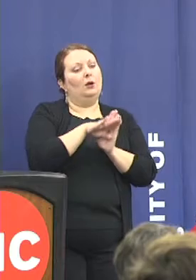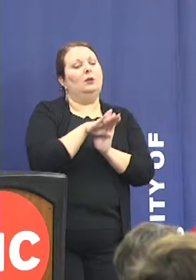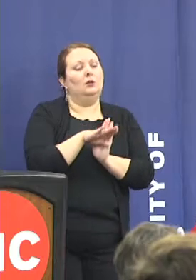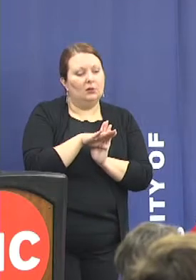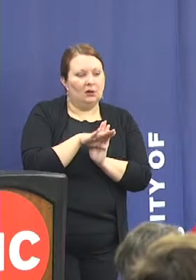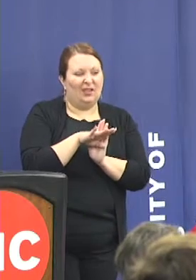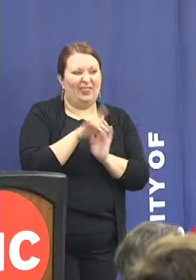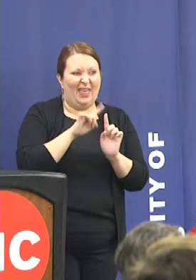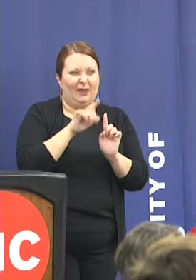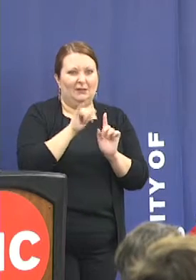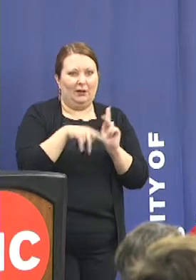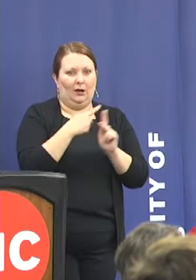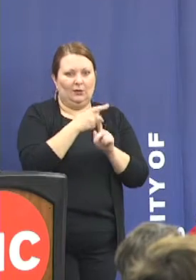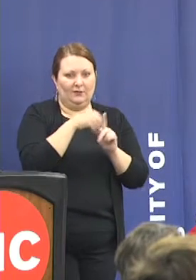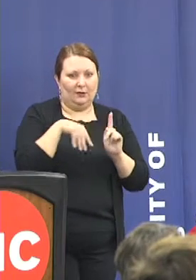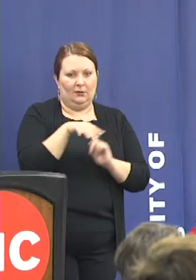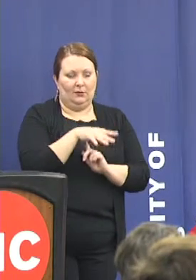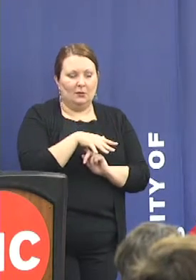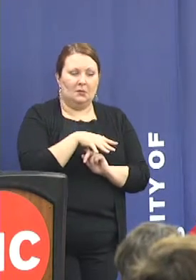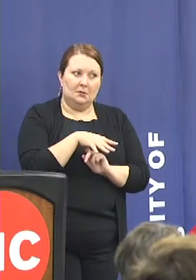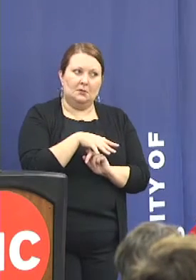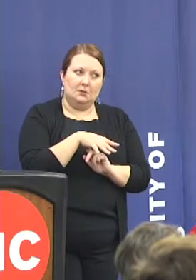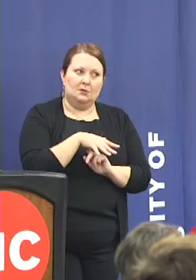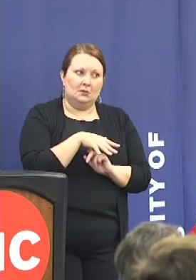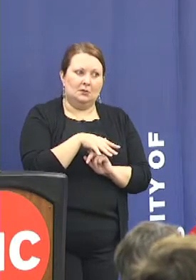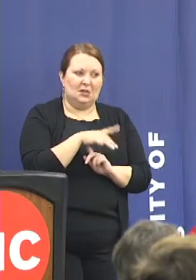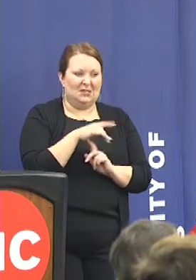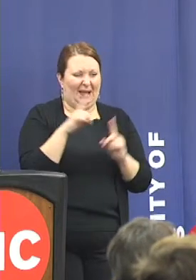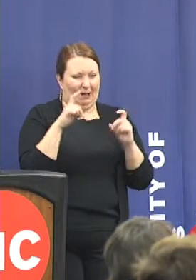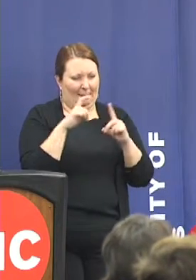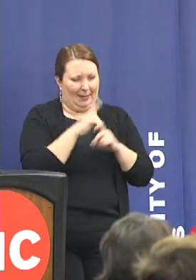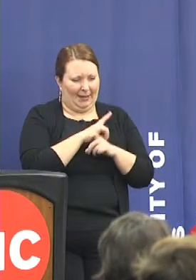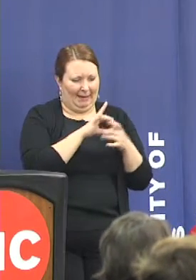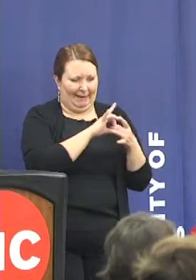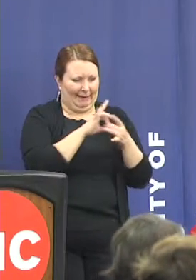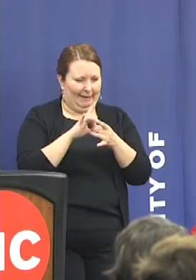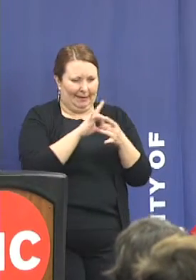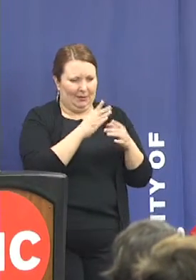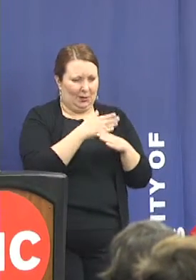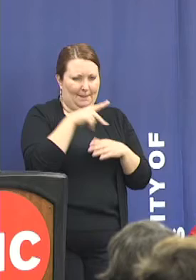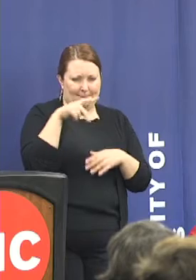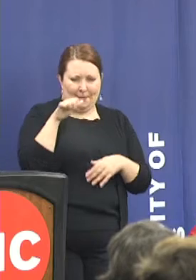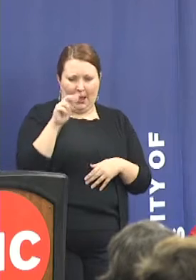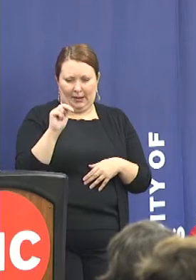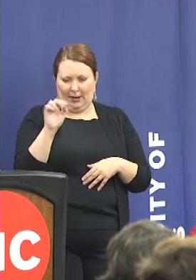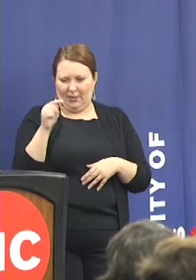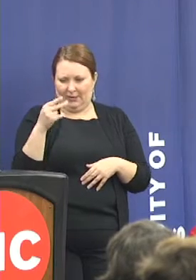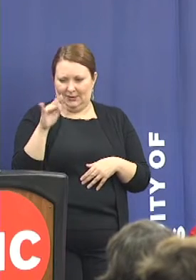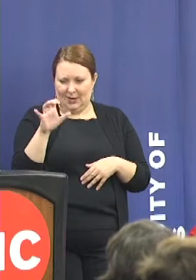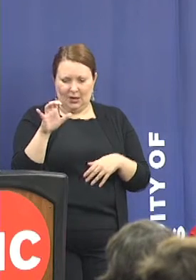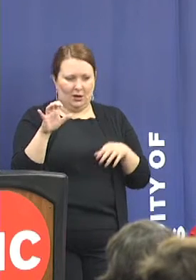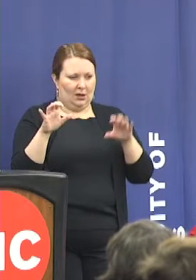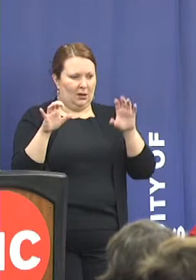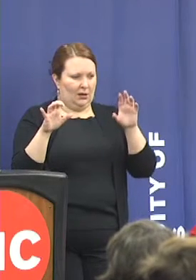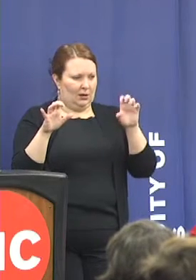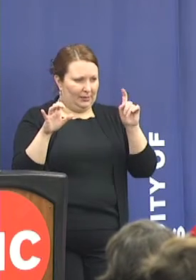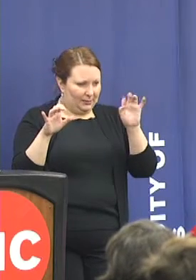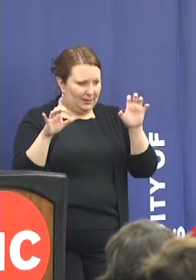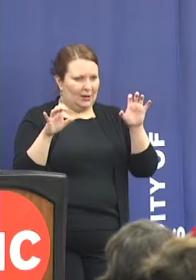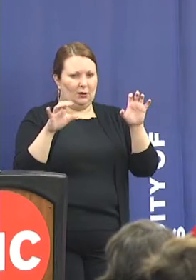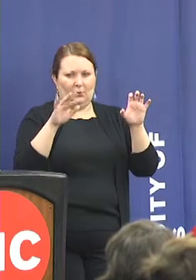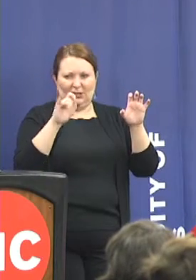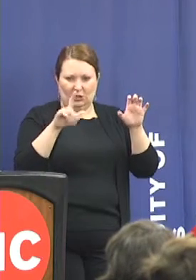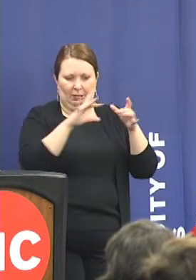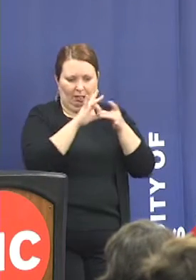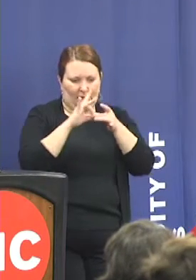these kinds of environments, right? You know, there's this complicated connection between their pan-ethnic and their ethnic and their racial identity. And